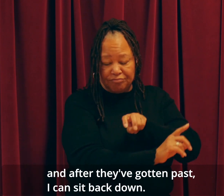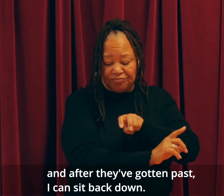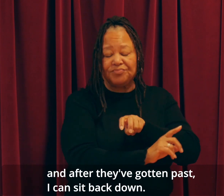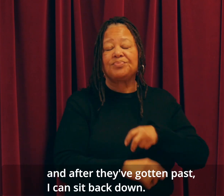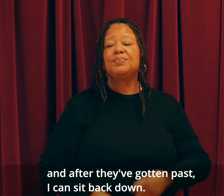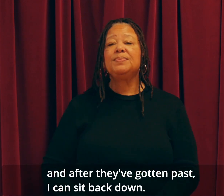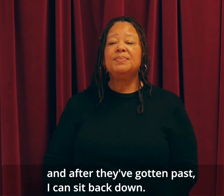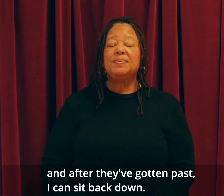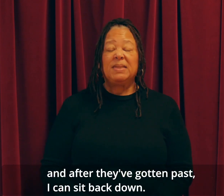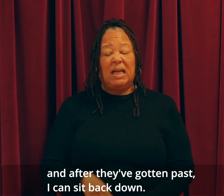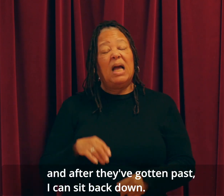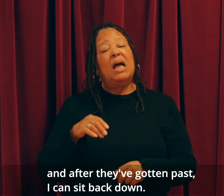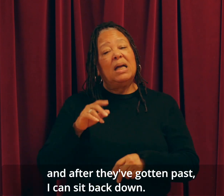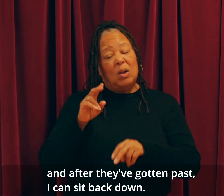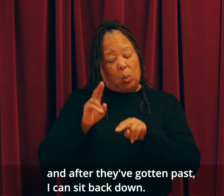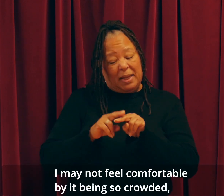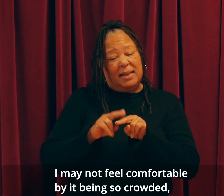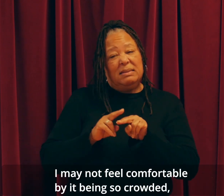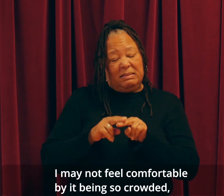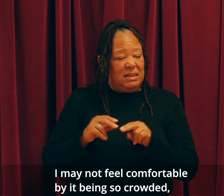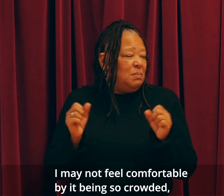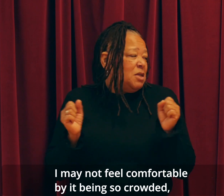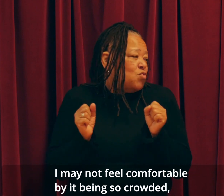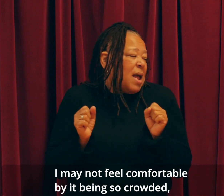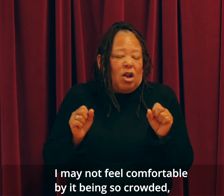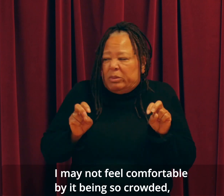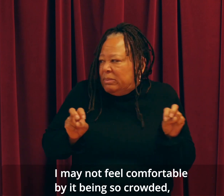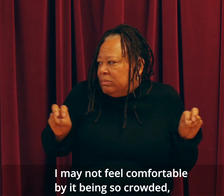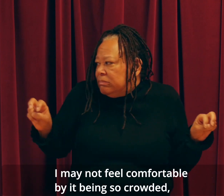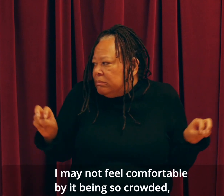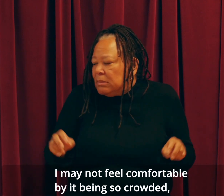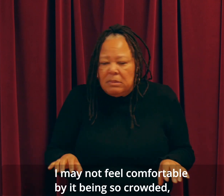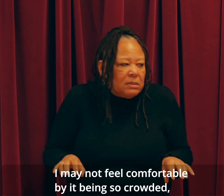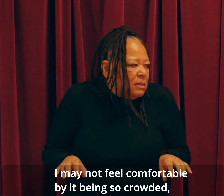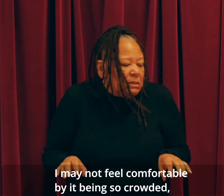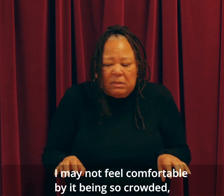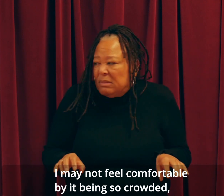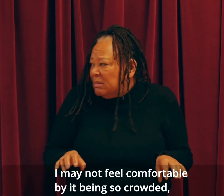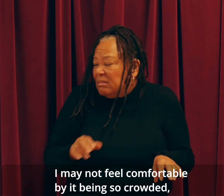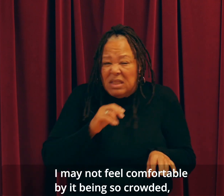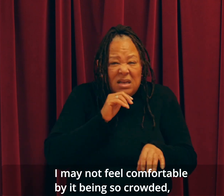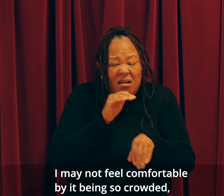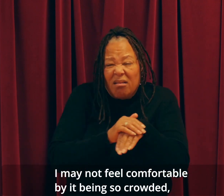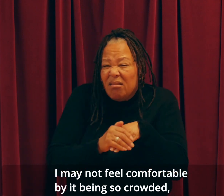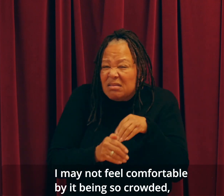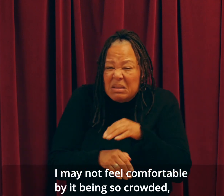they've gotten past, I can sit back down. I may not feel comfortable by it being so crowded.